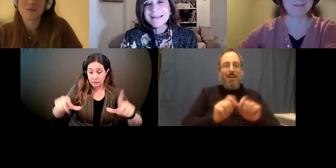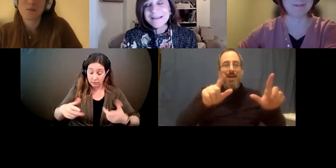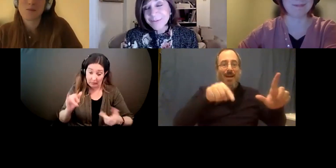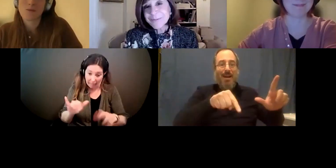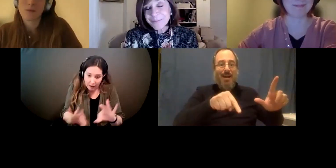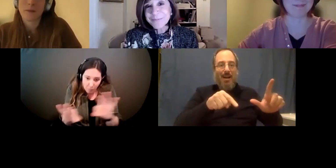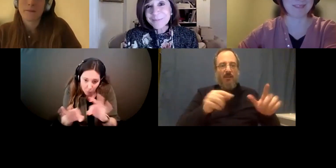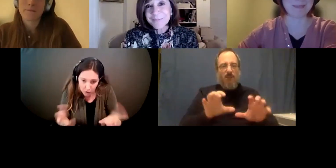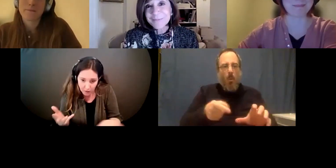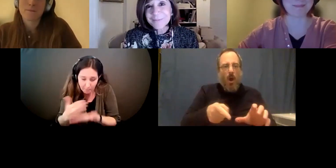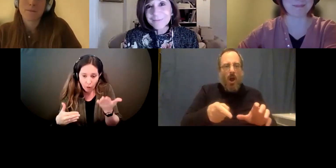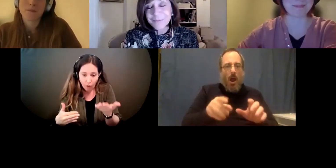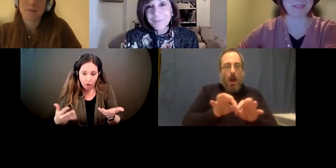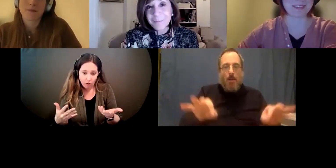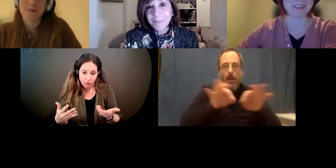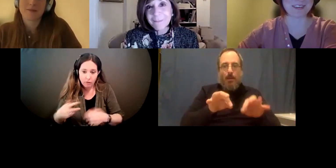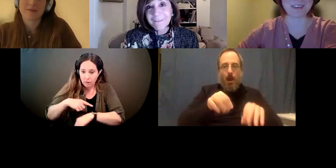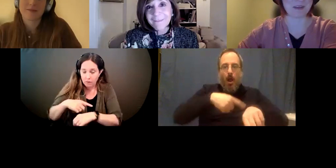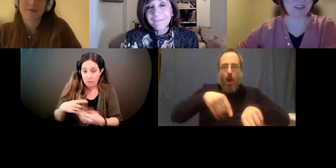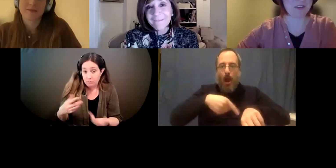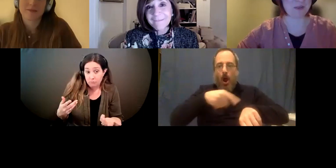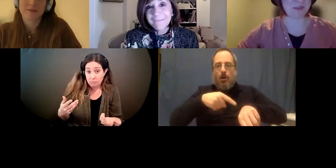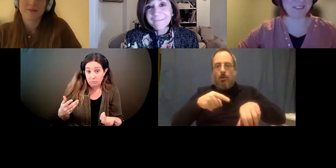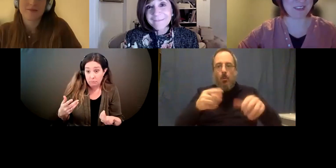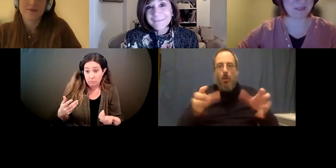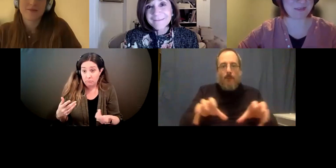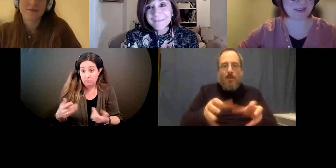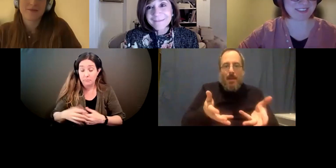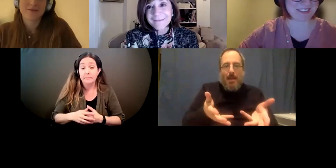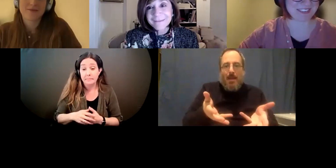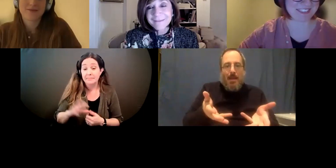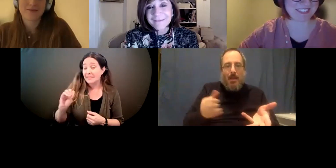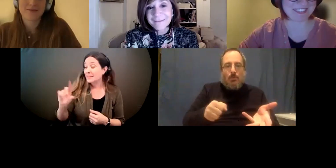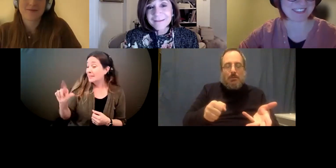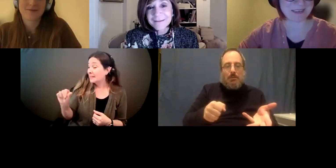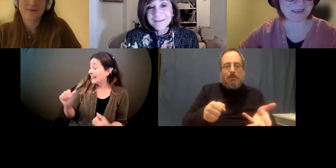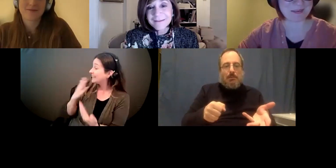difference. Yeah. Yeah, thank you. Thank you so much.